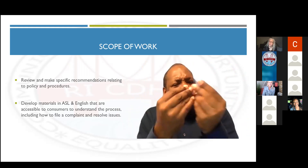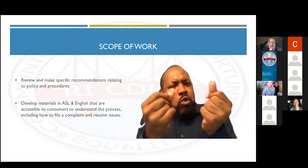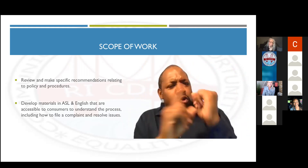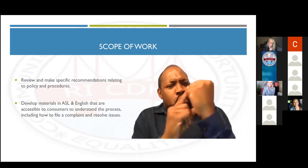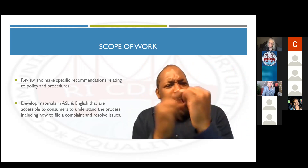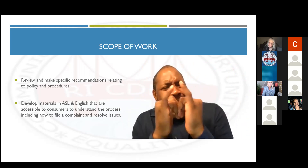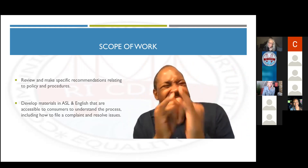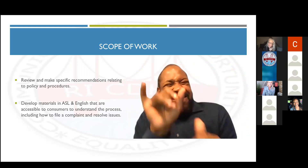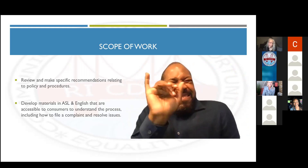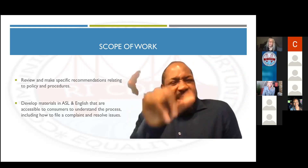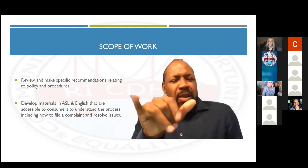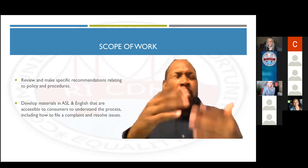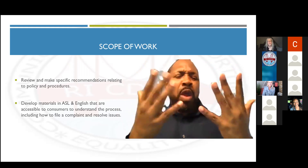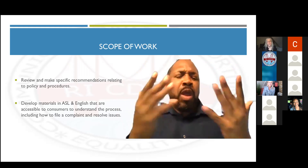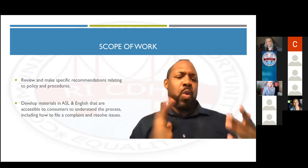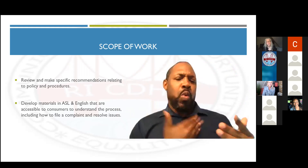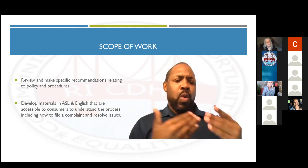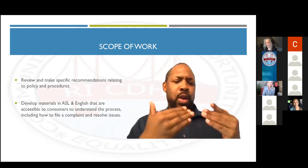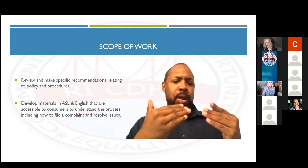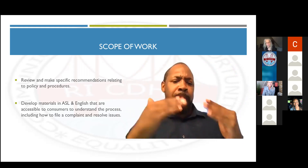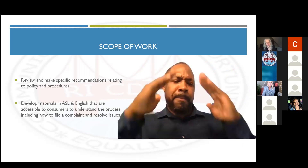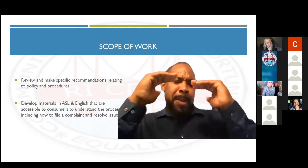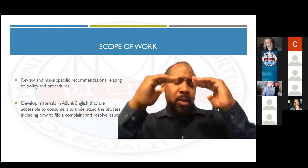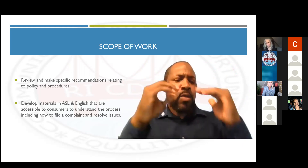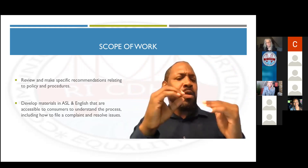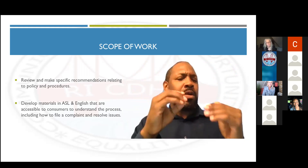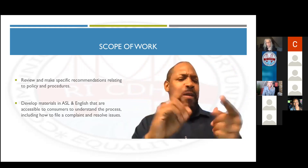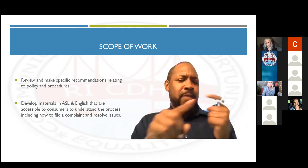situation persists, we need to then address that.